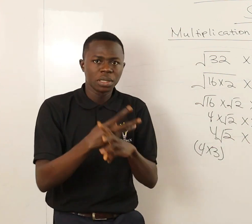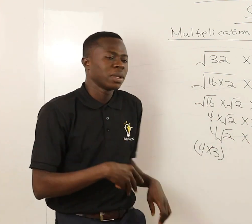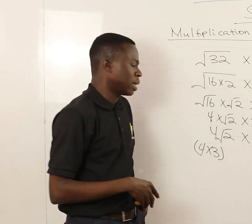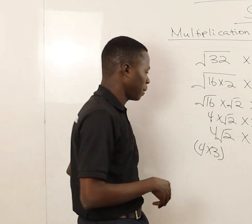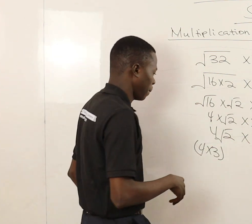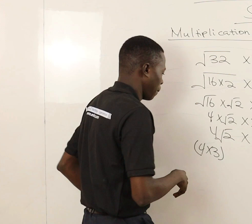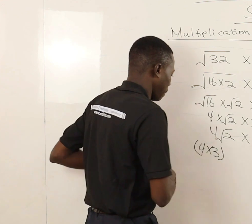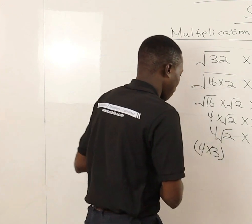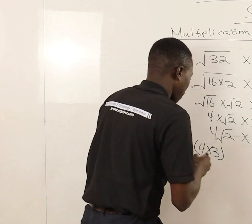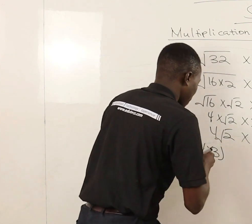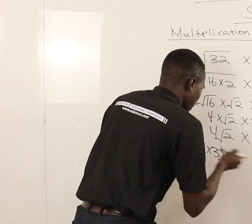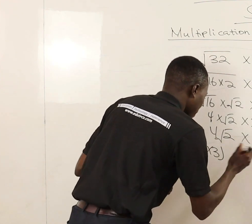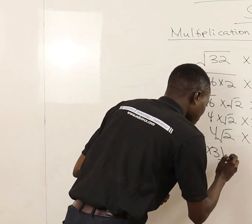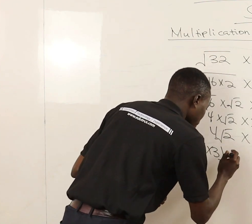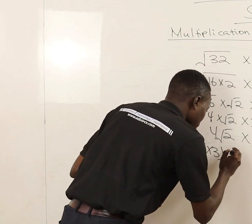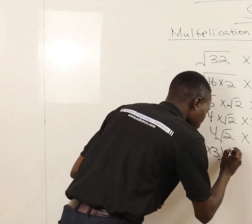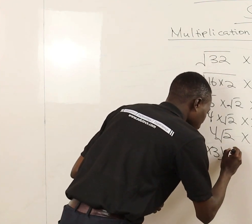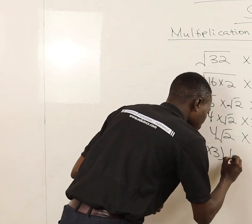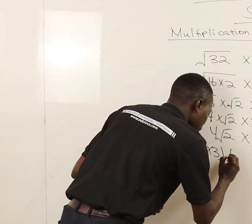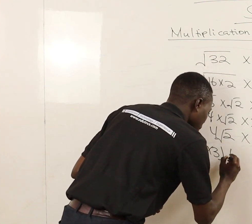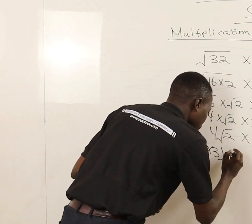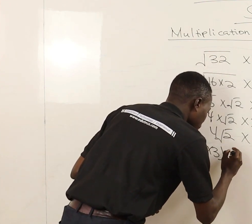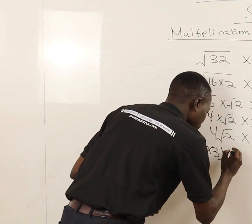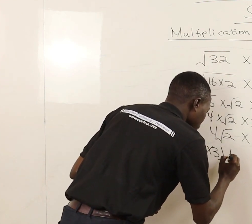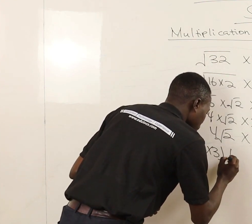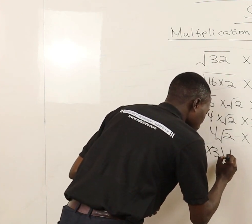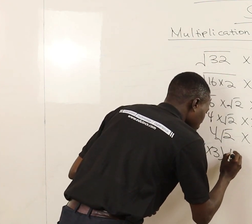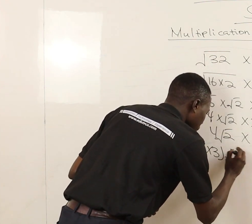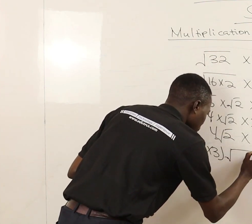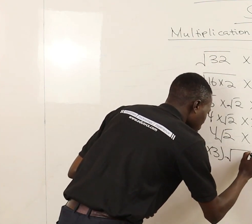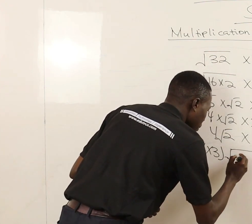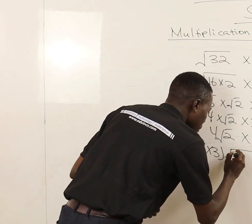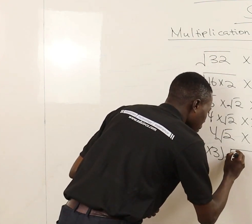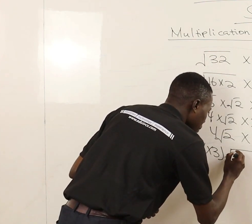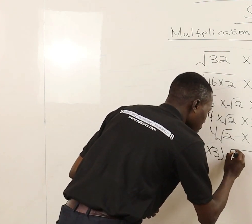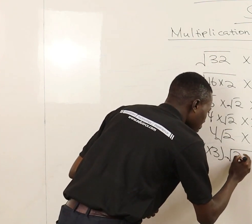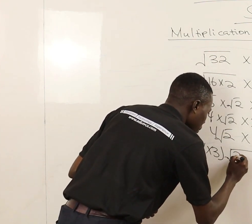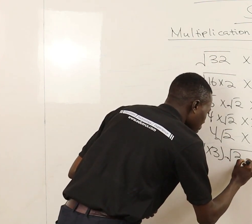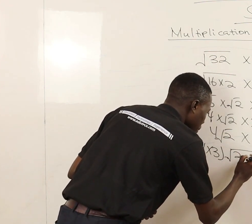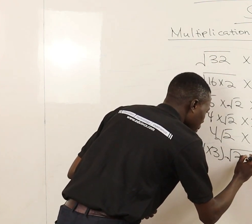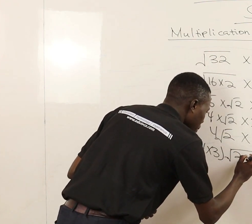So we are going to actually multiply them. So square root of 2, square root of 2 multiplied